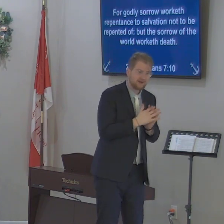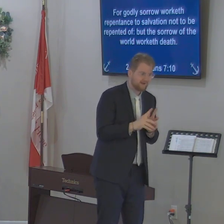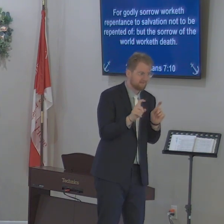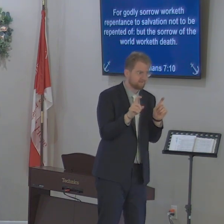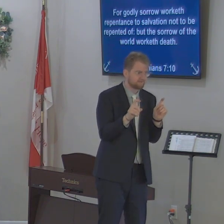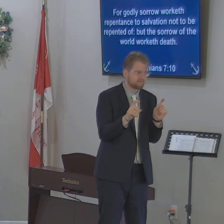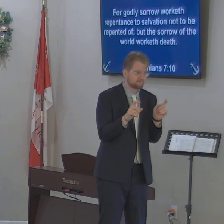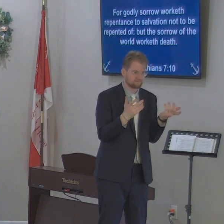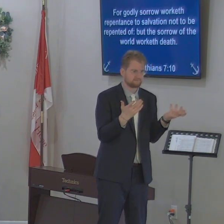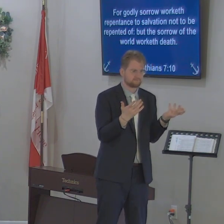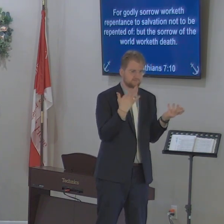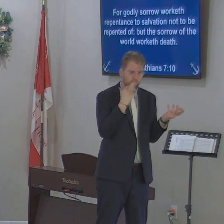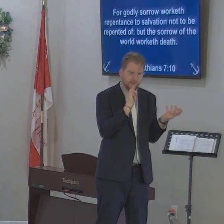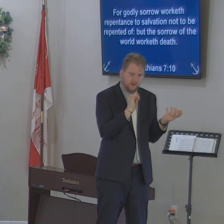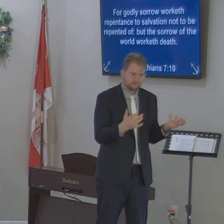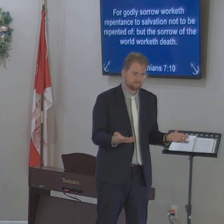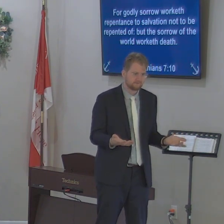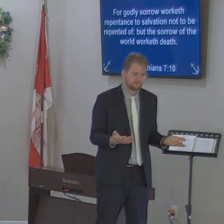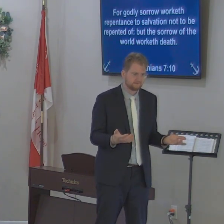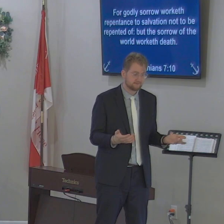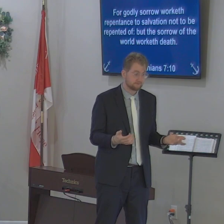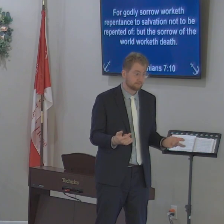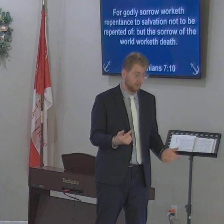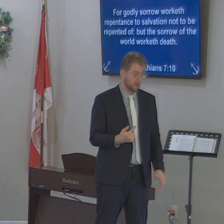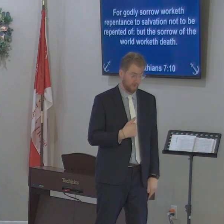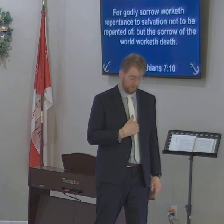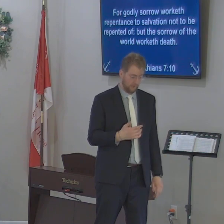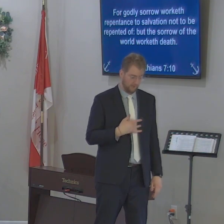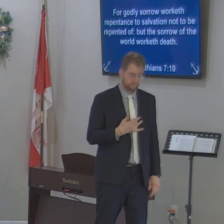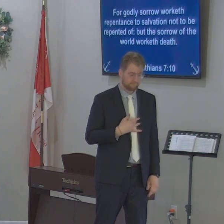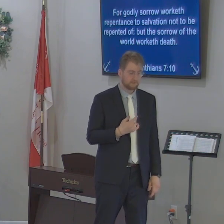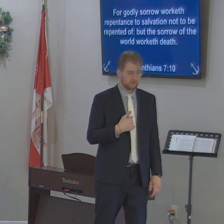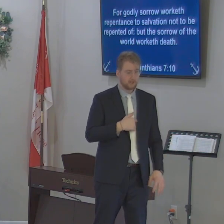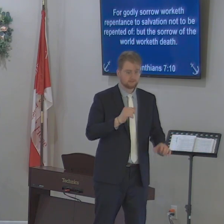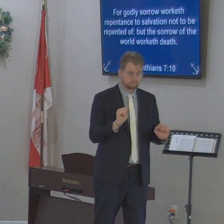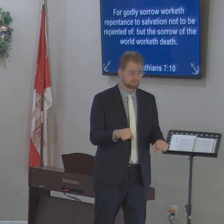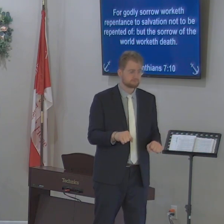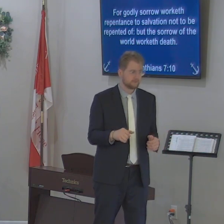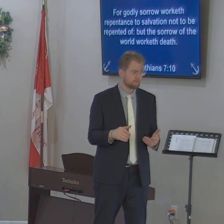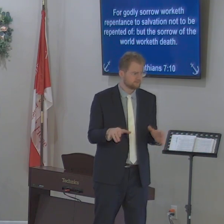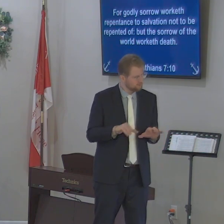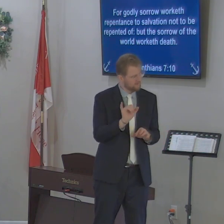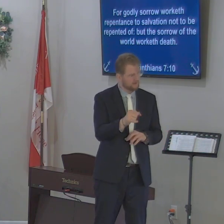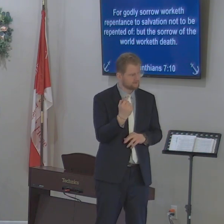Well, why not? I feel like I should be able to do that.